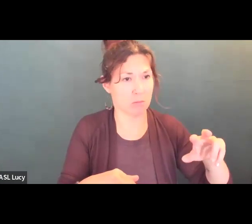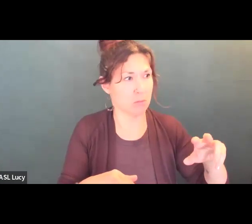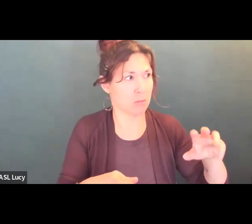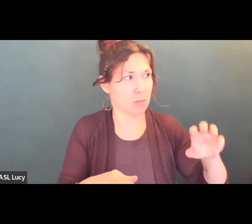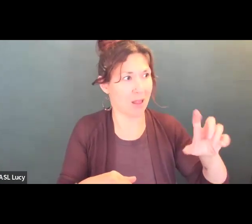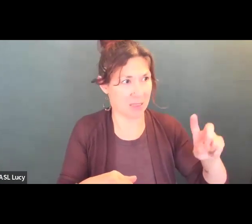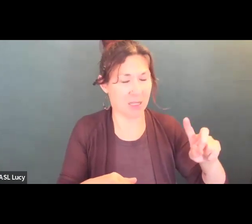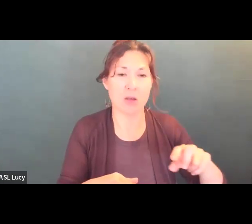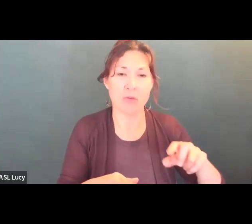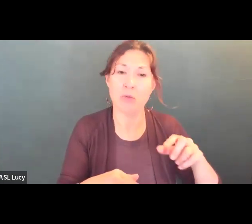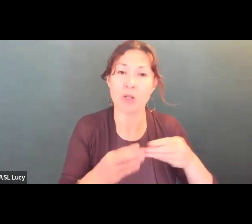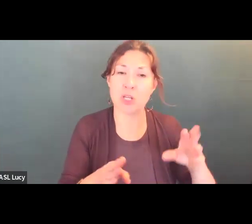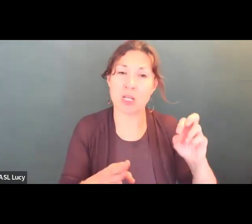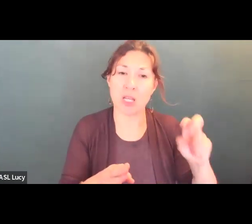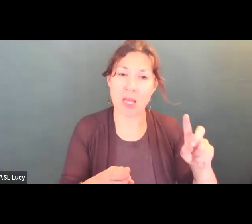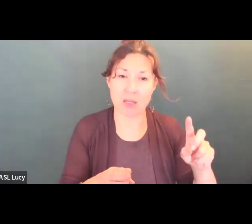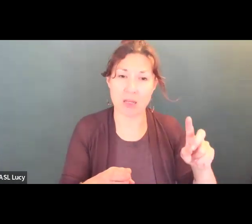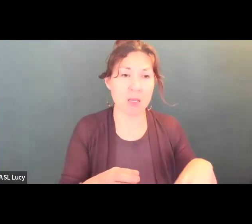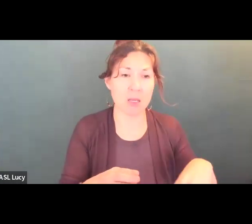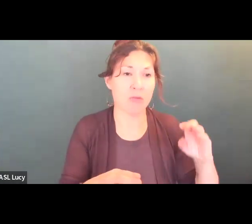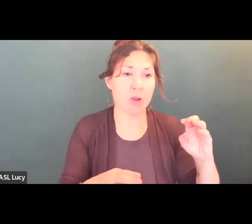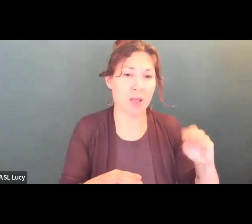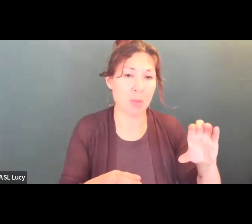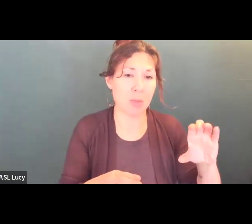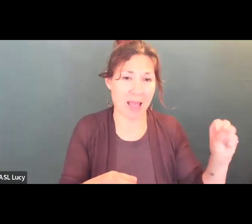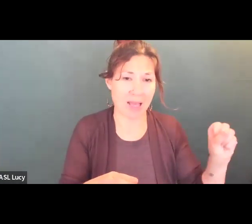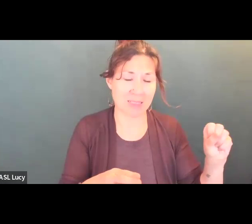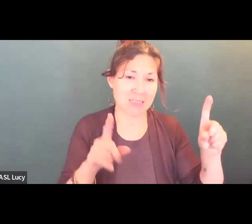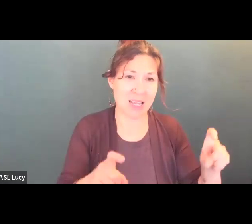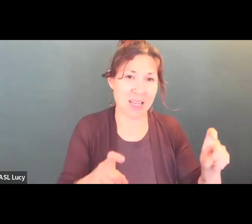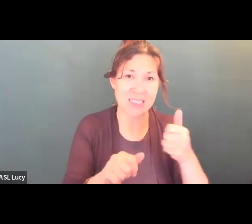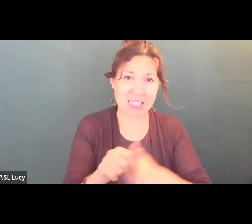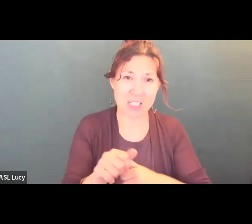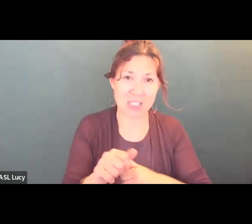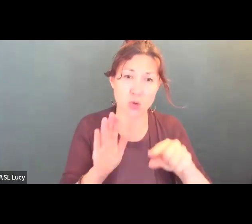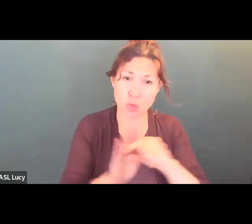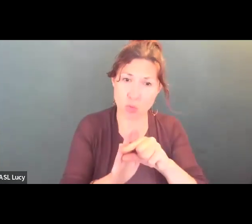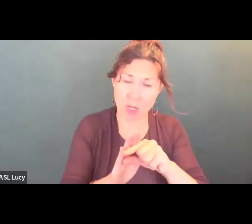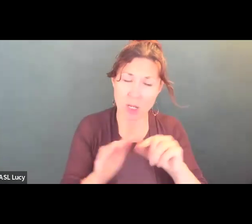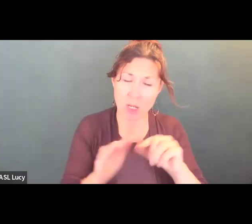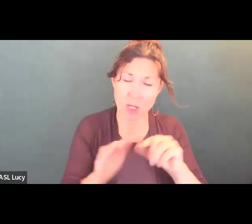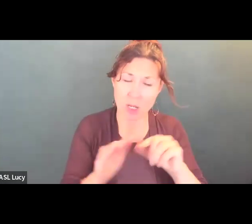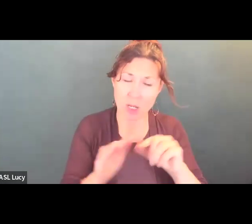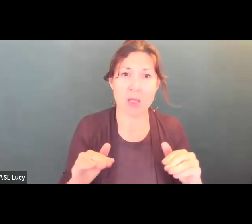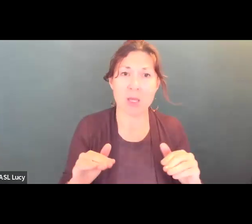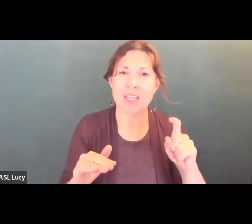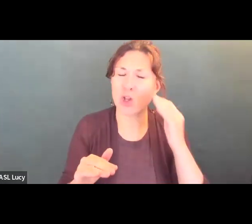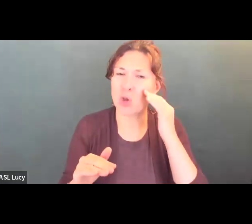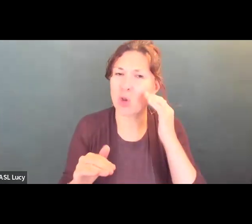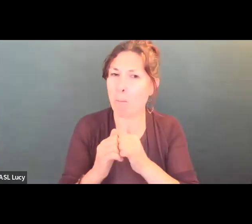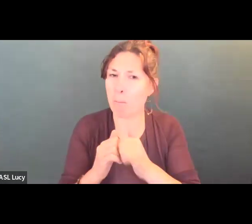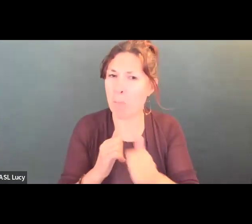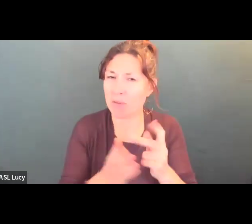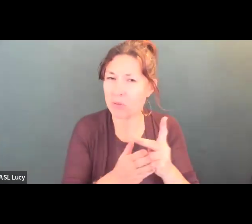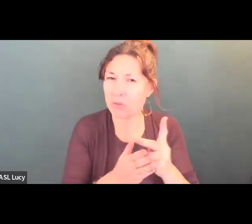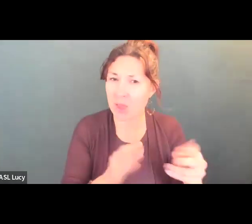the 2024 MCAS tests by grade level. And you should note the pass and failing rates. Last year,